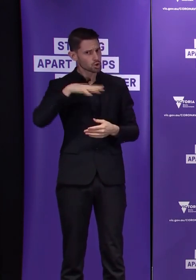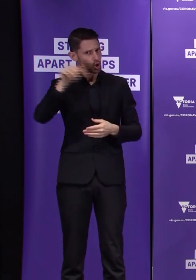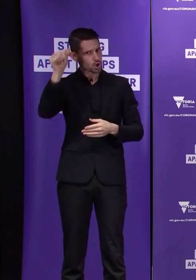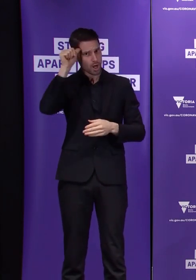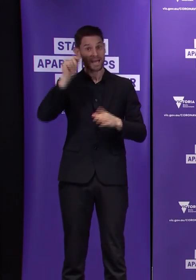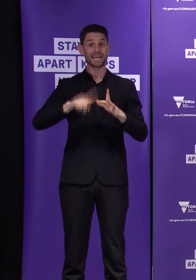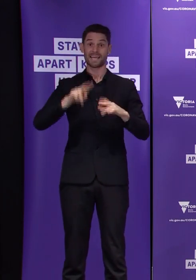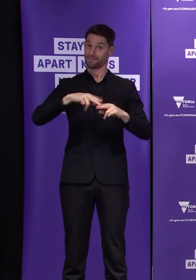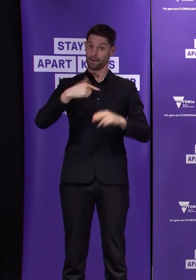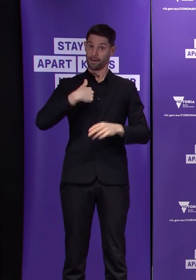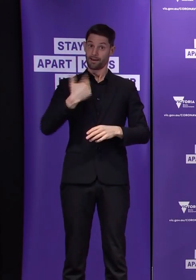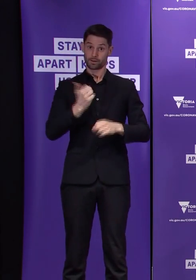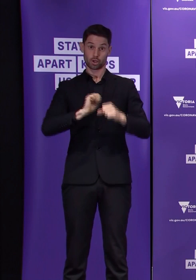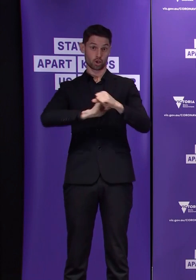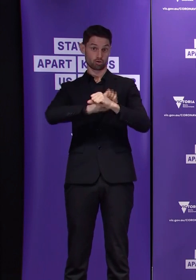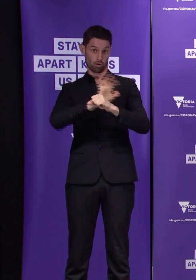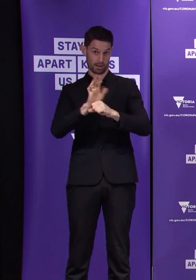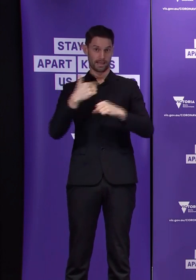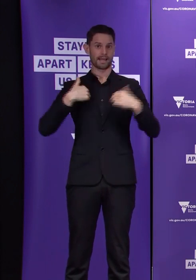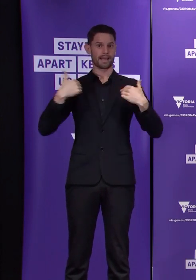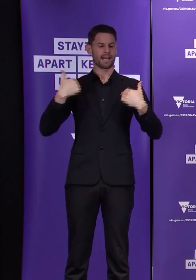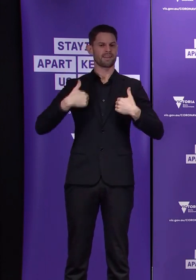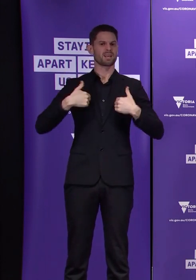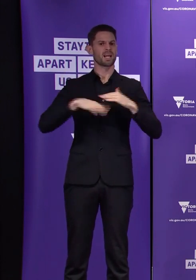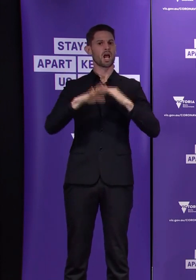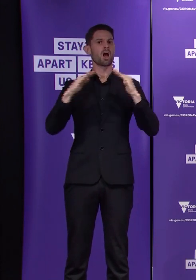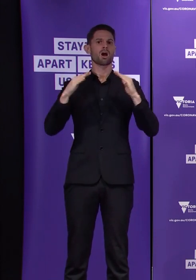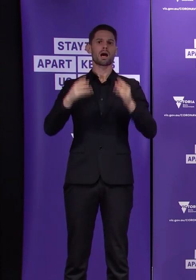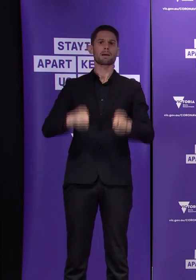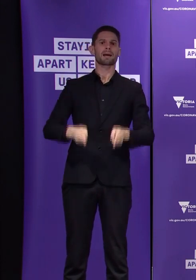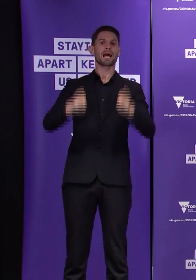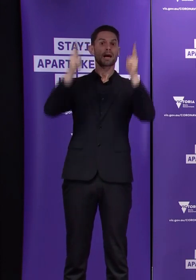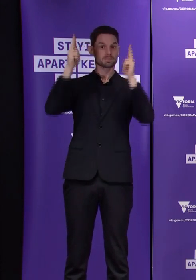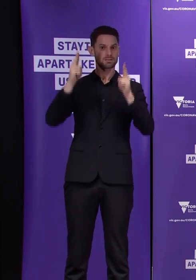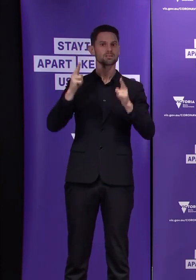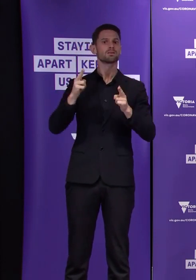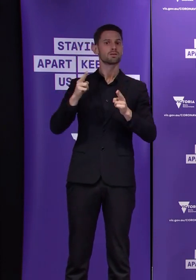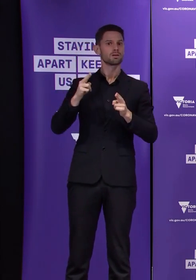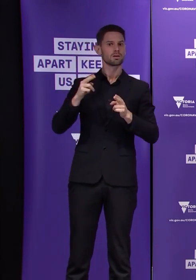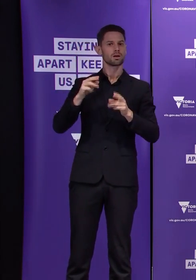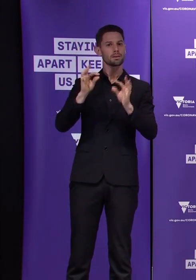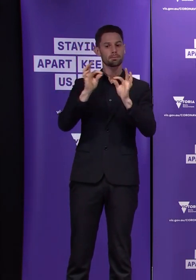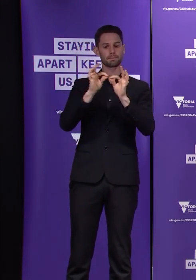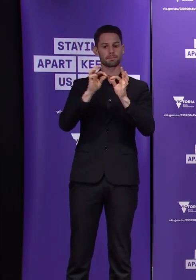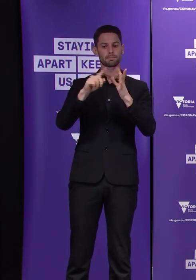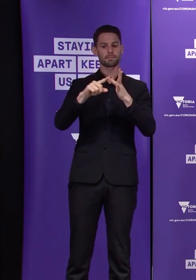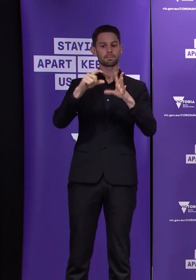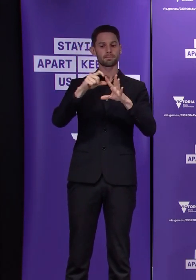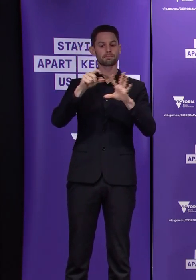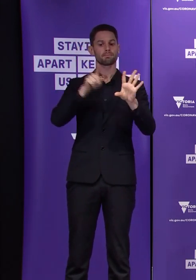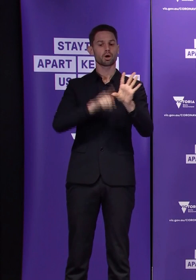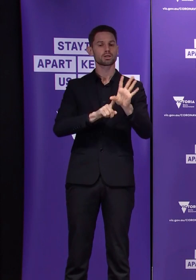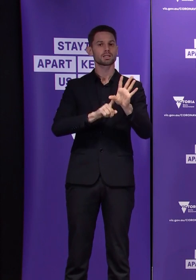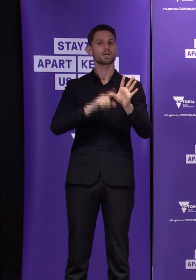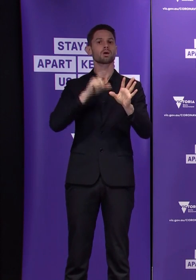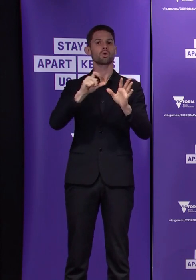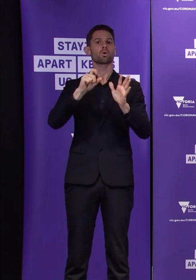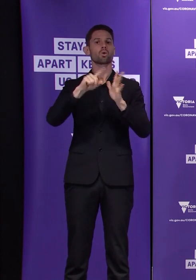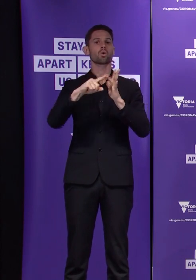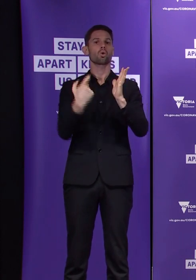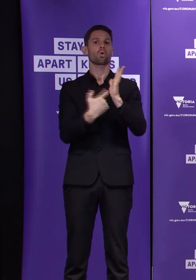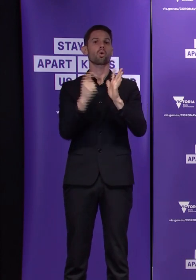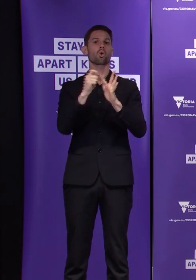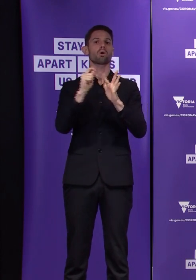test positive to coronavirus, and some residents we've spoken to, particularly in those high-rise towers, are concerned about that given the